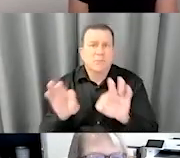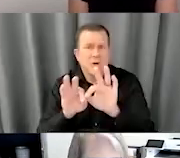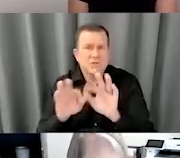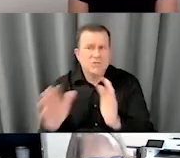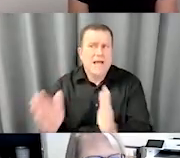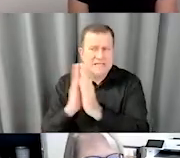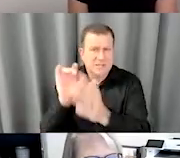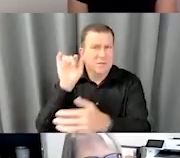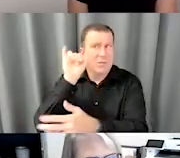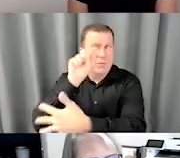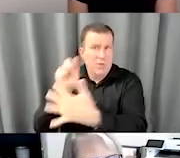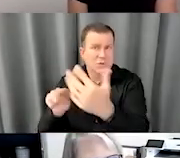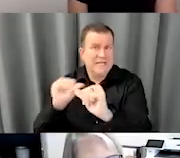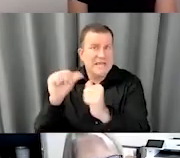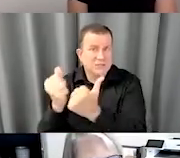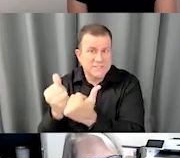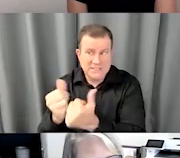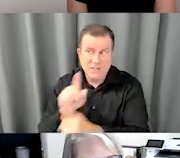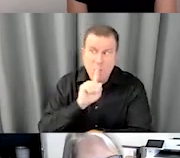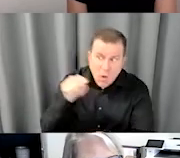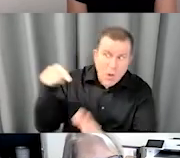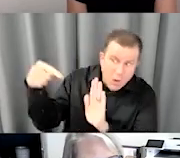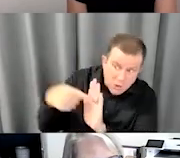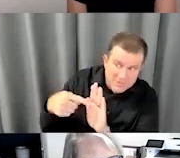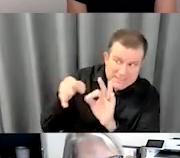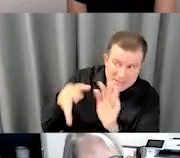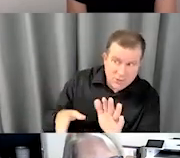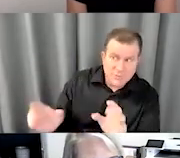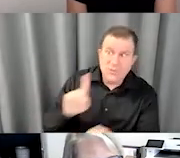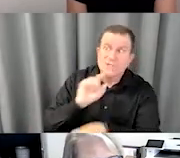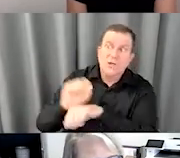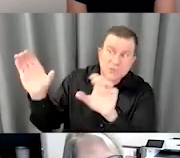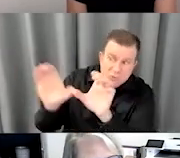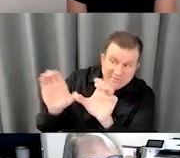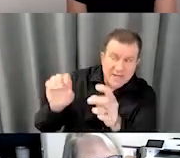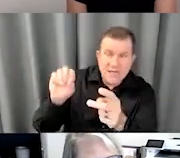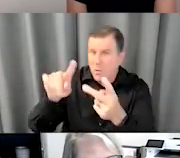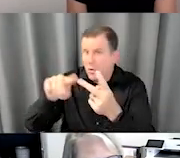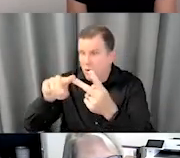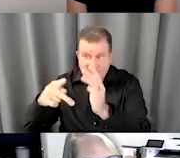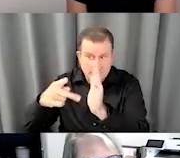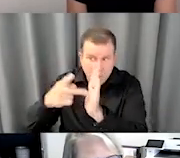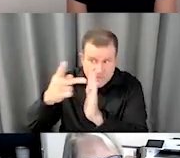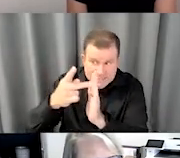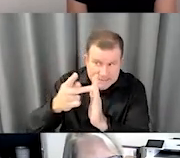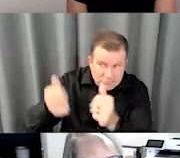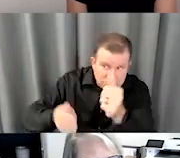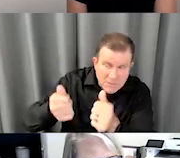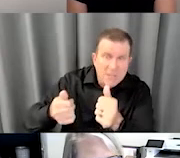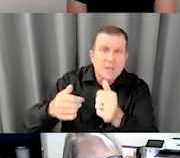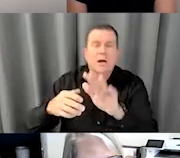it's important to ask those agencies, are these interpreters certified or are they